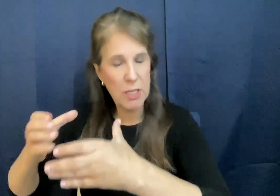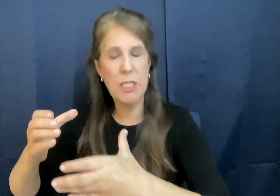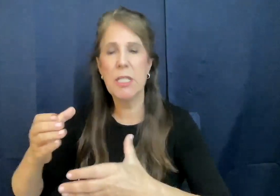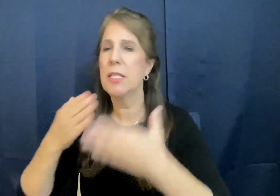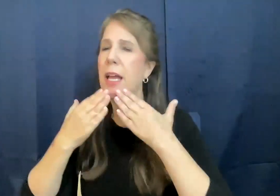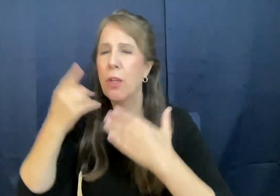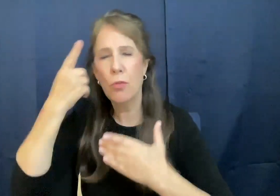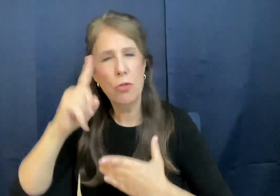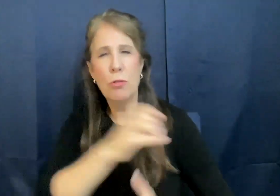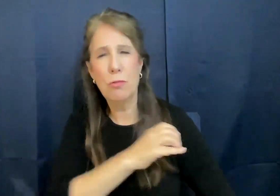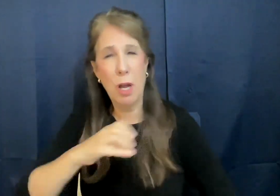both sides of the aisle.